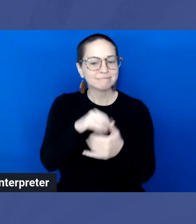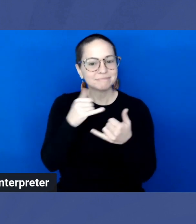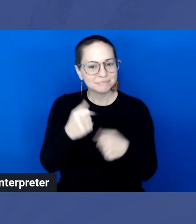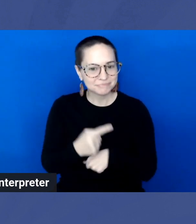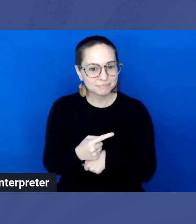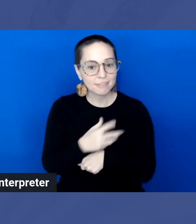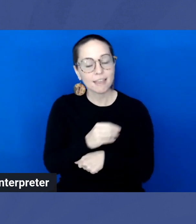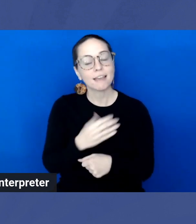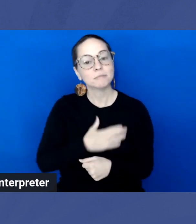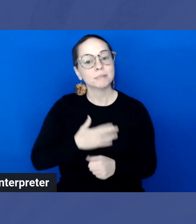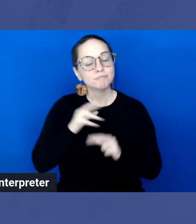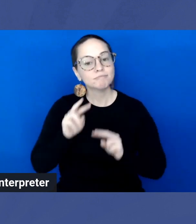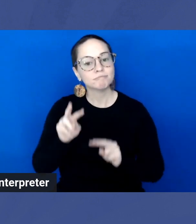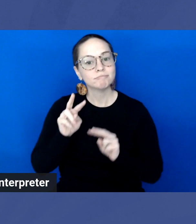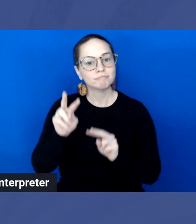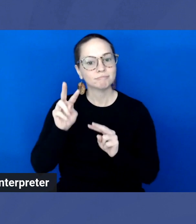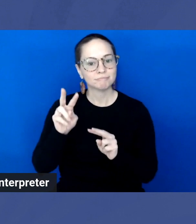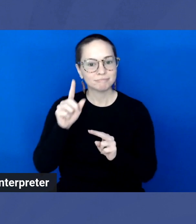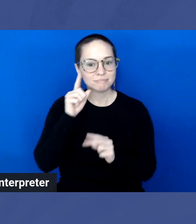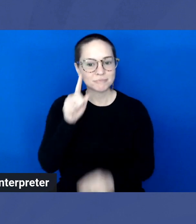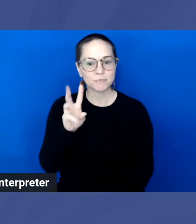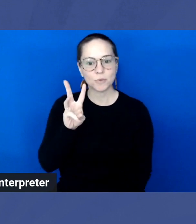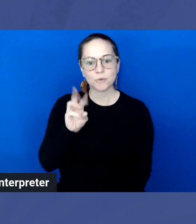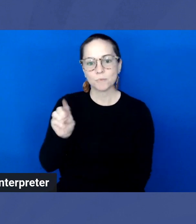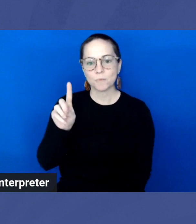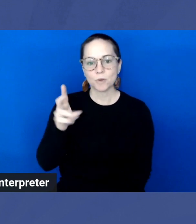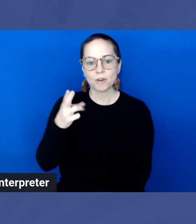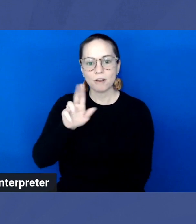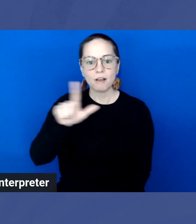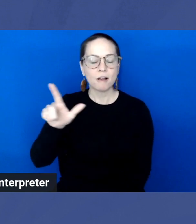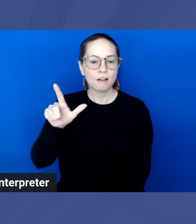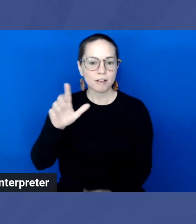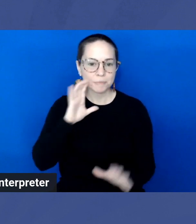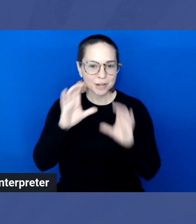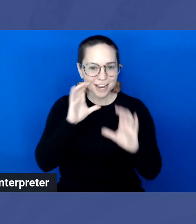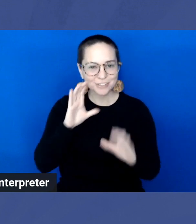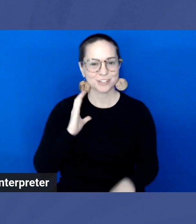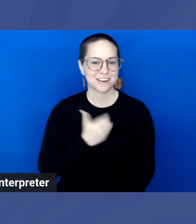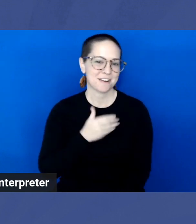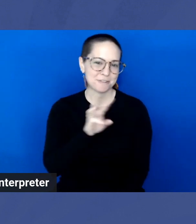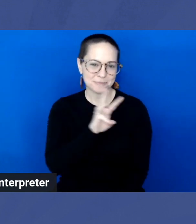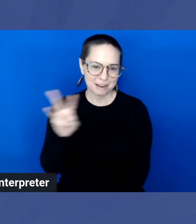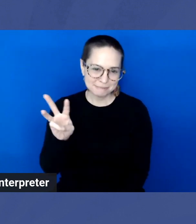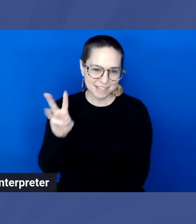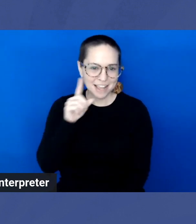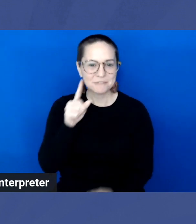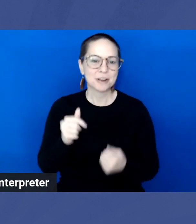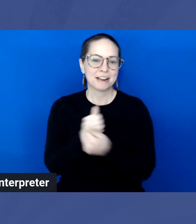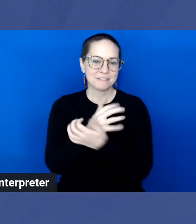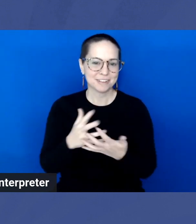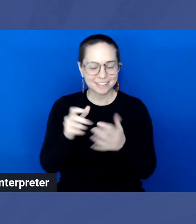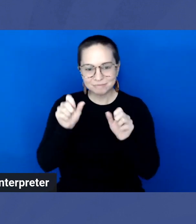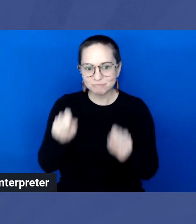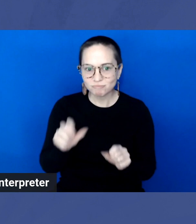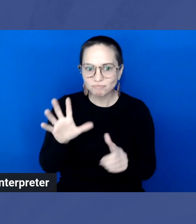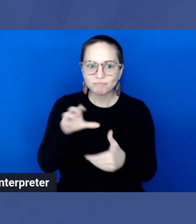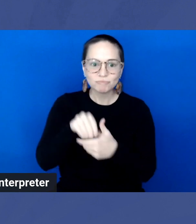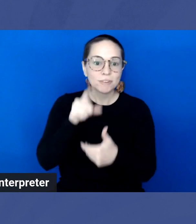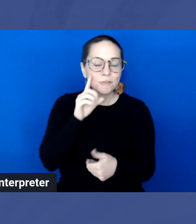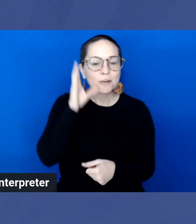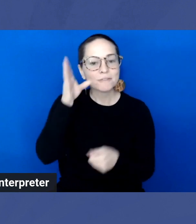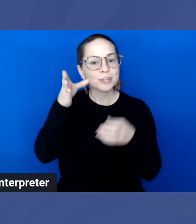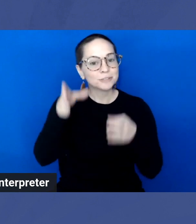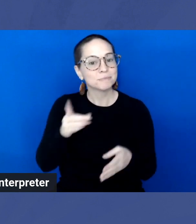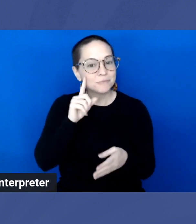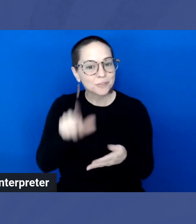stay tuned to Woodhull's communications and our website for information about how you can be a future Spokes Hub